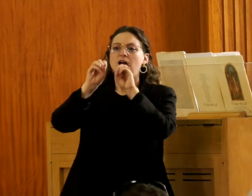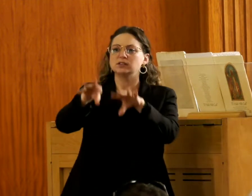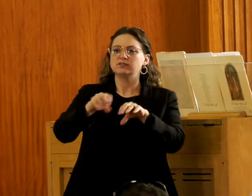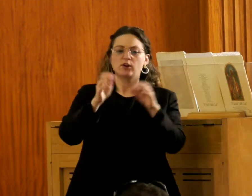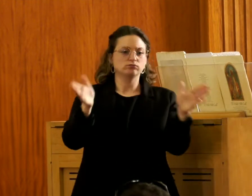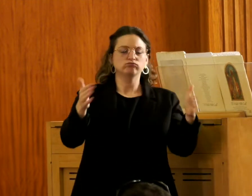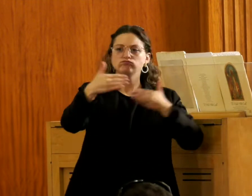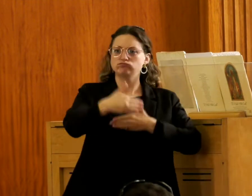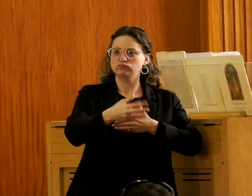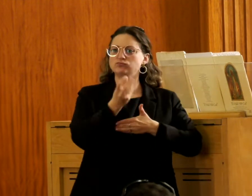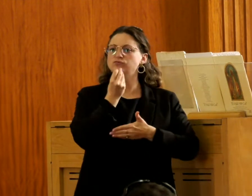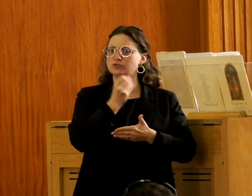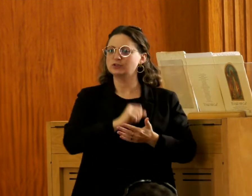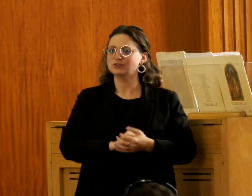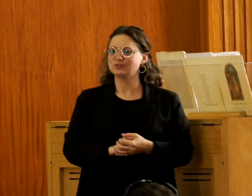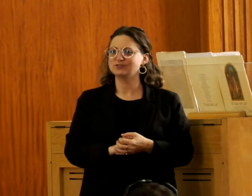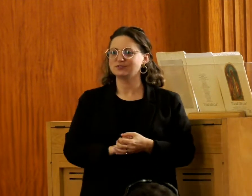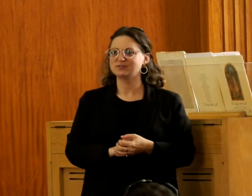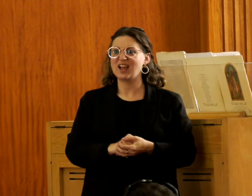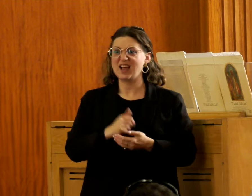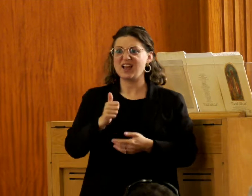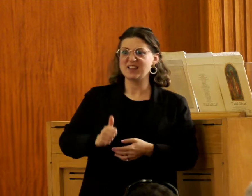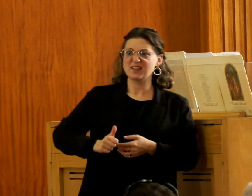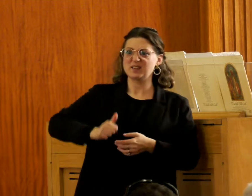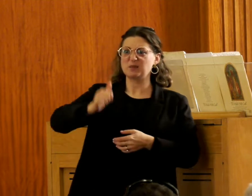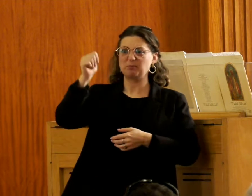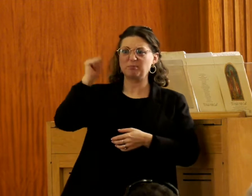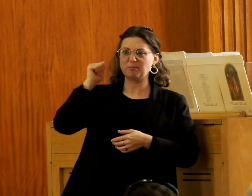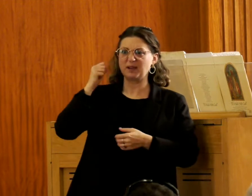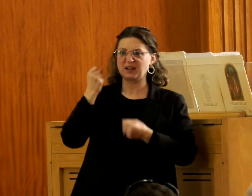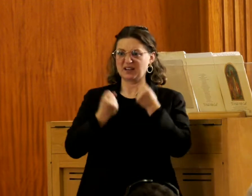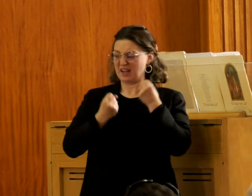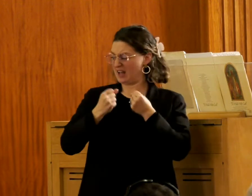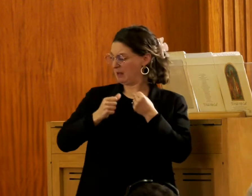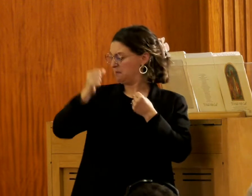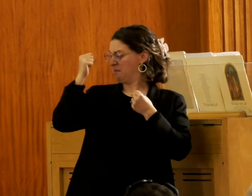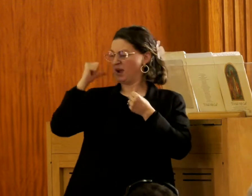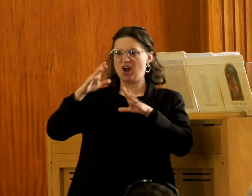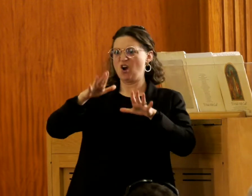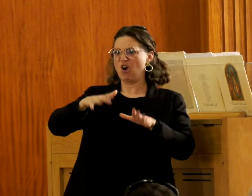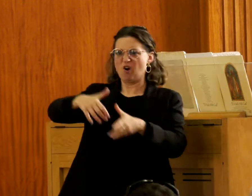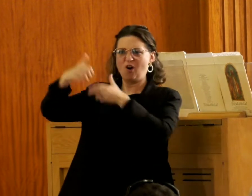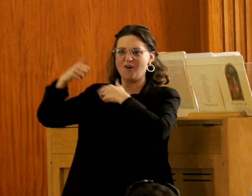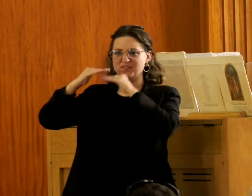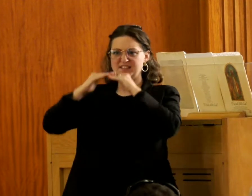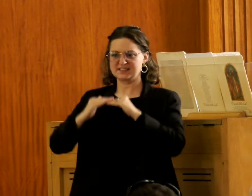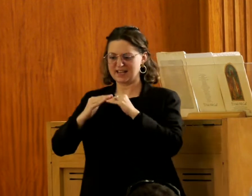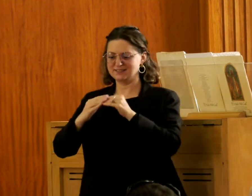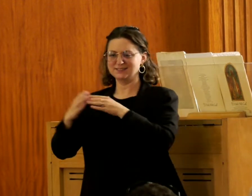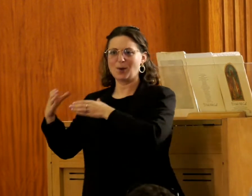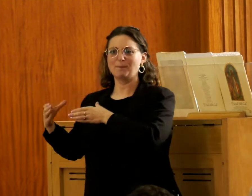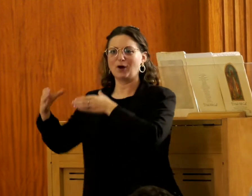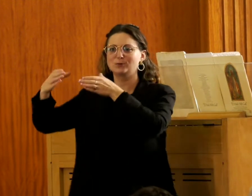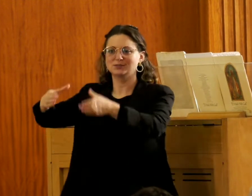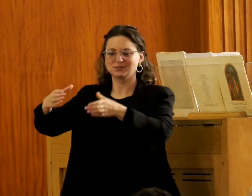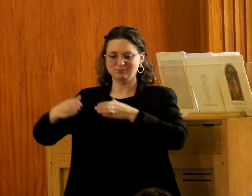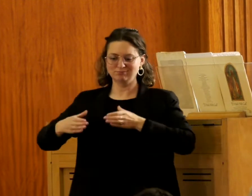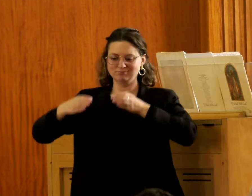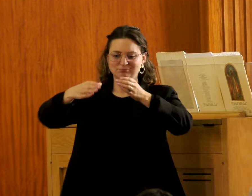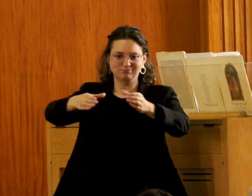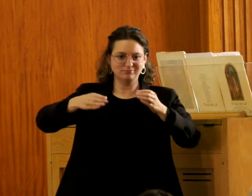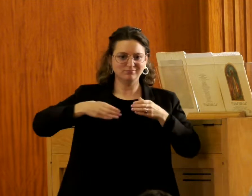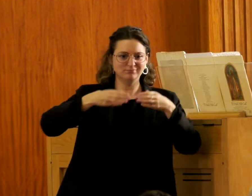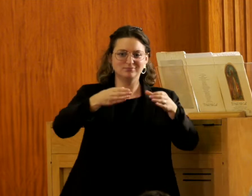grocery orders. He took the back seat out of the capital shed, it was a 26 model, pulled the seat out and we put the boxes of groceries